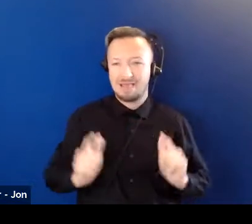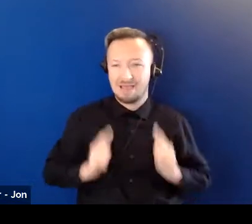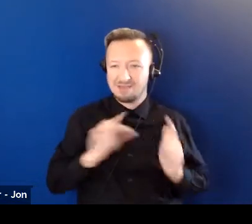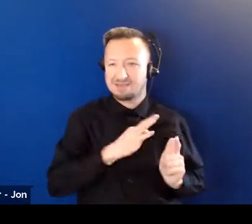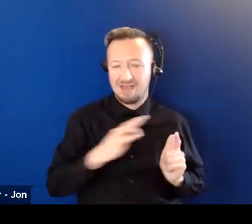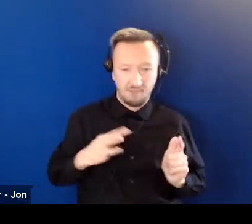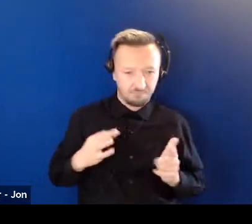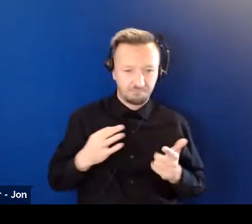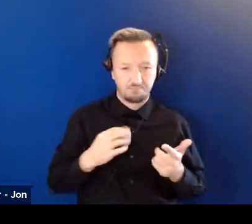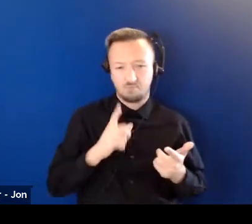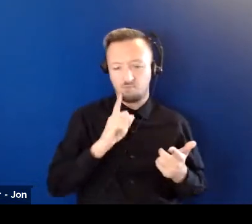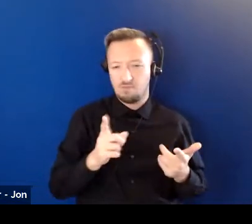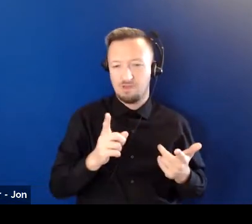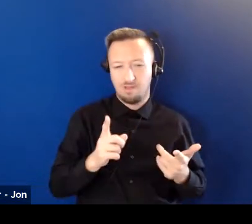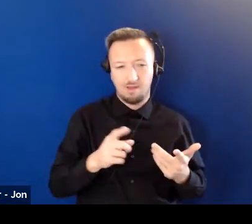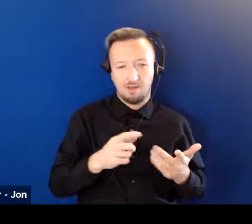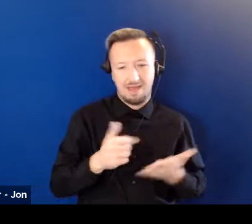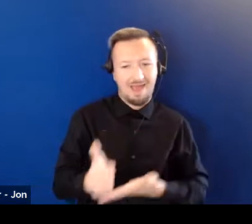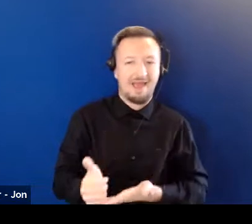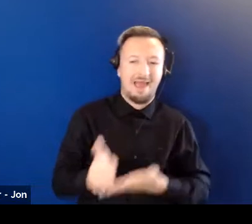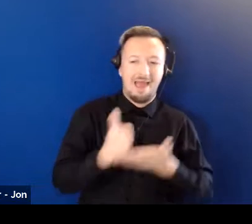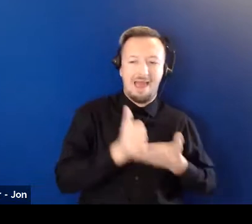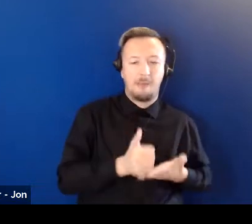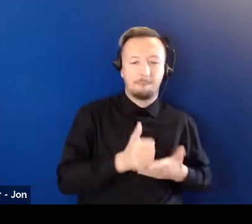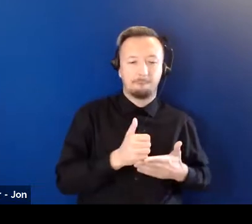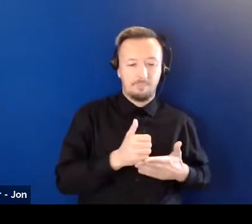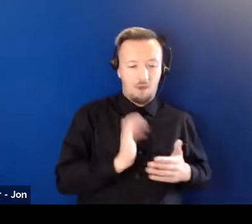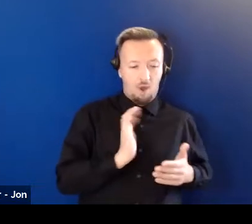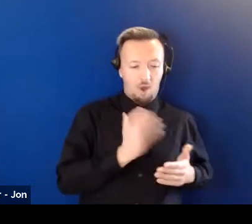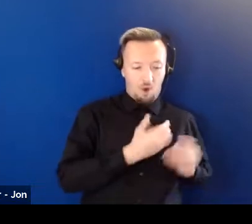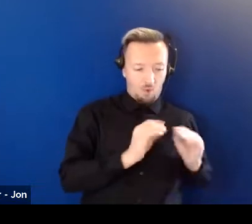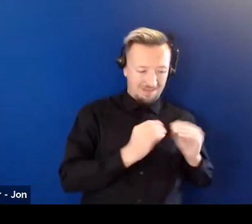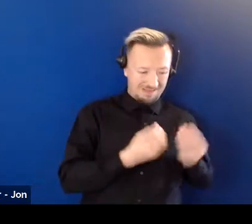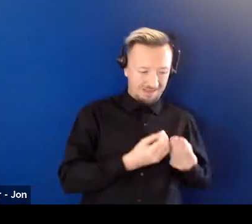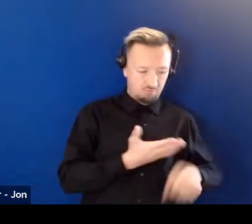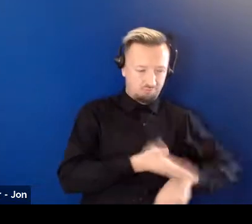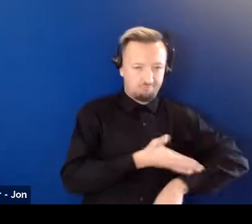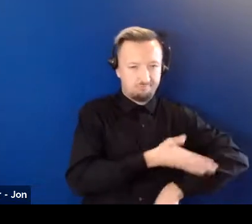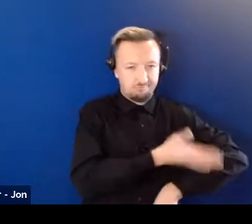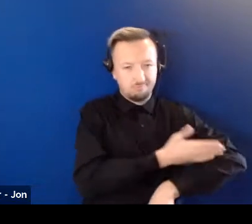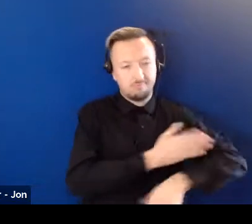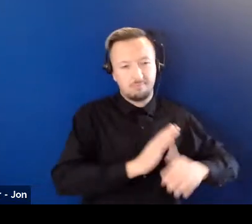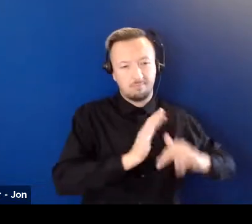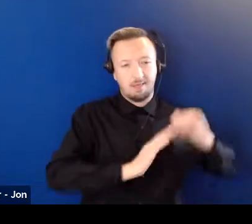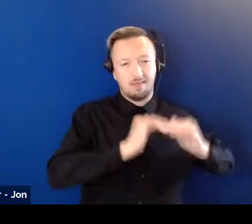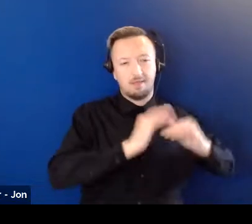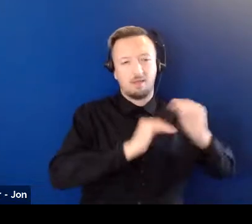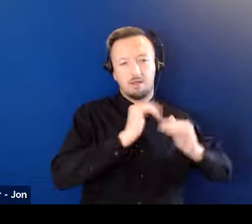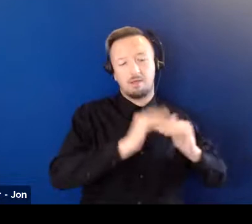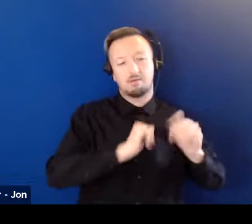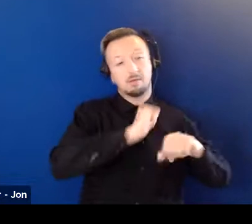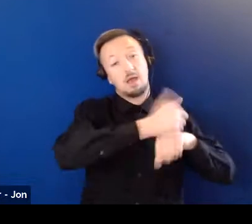many boxes for us to be able to build internally some really great programs to be able to then